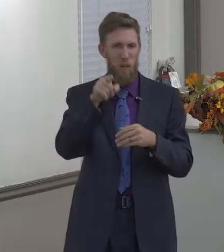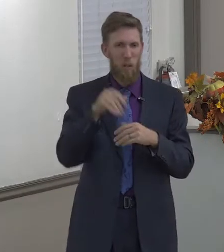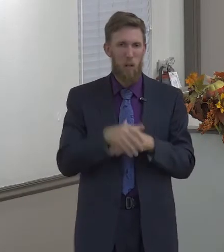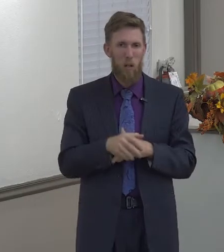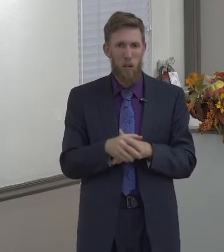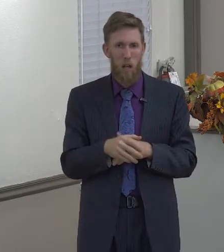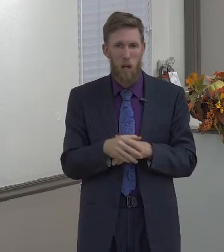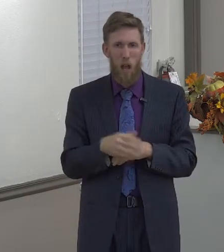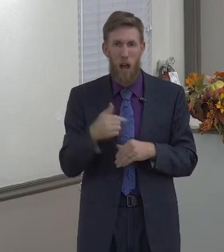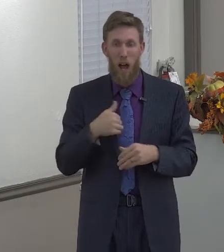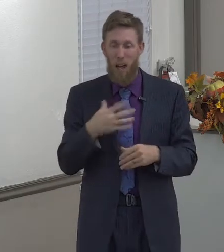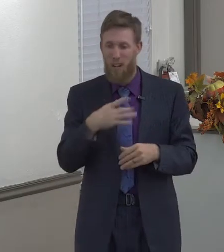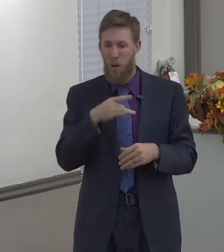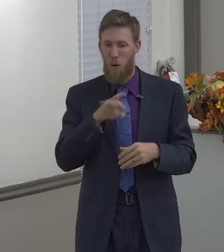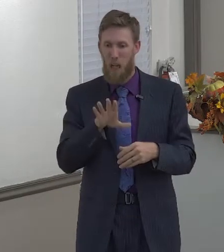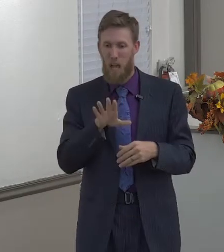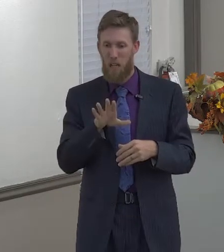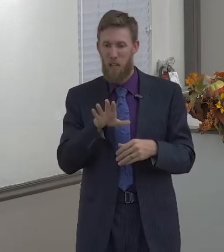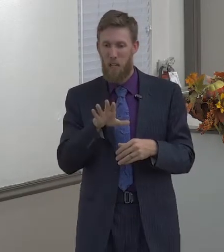be. But